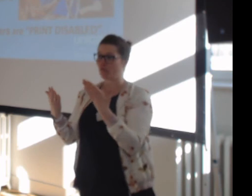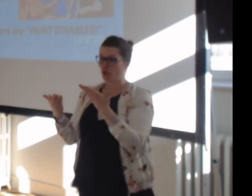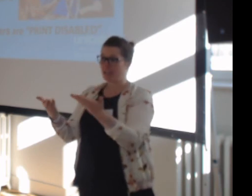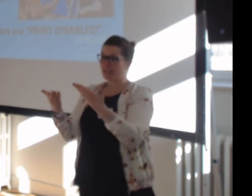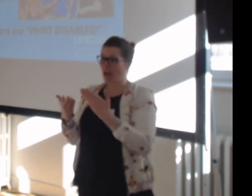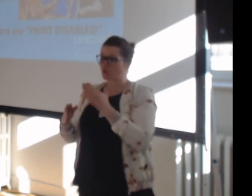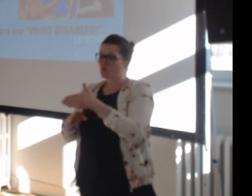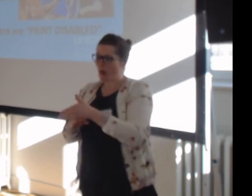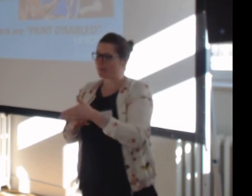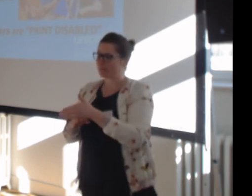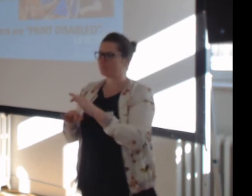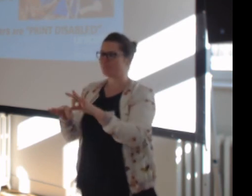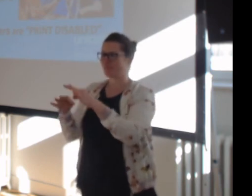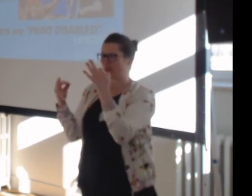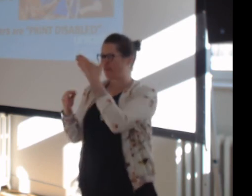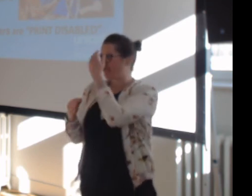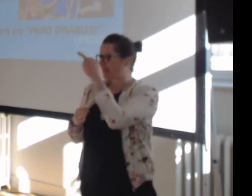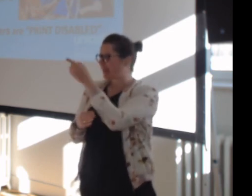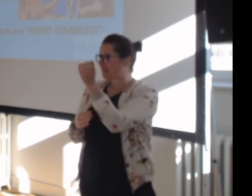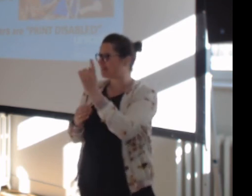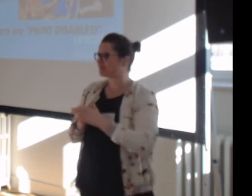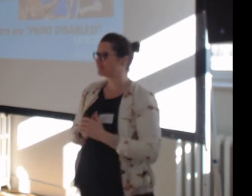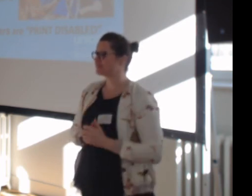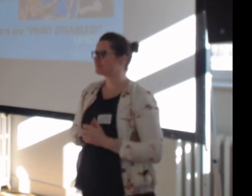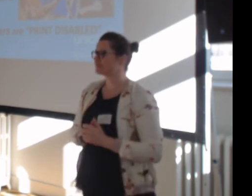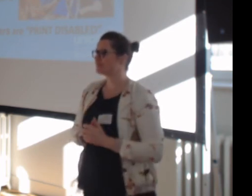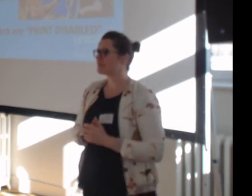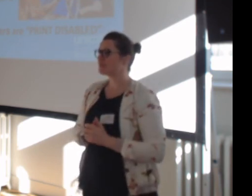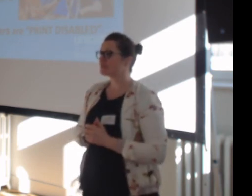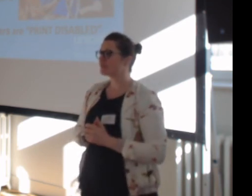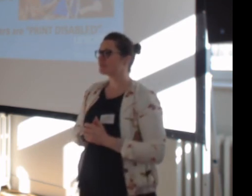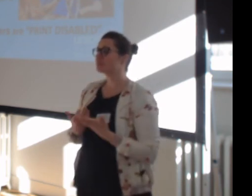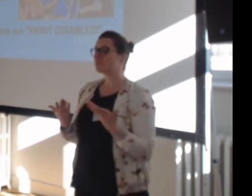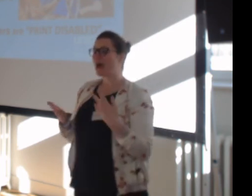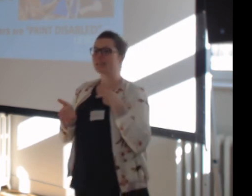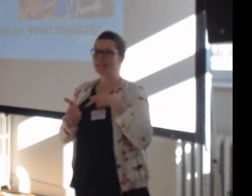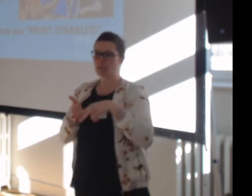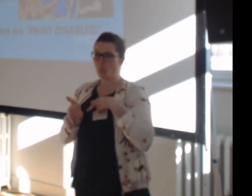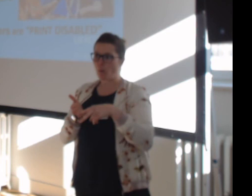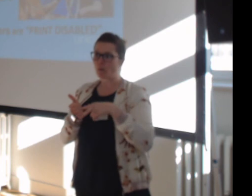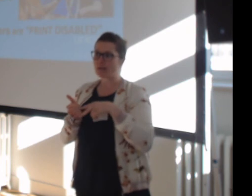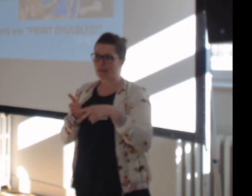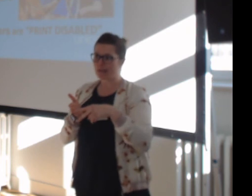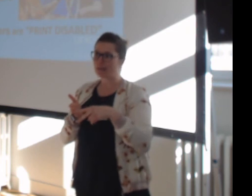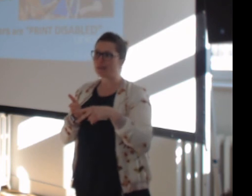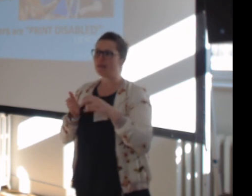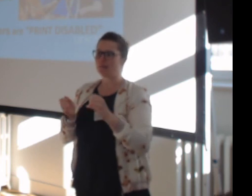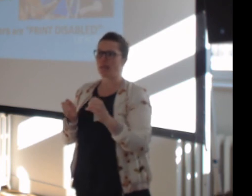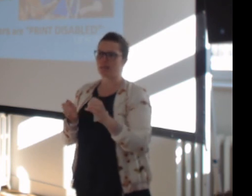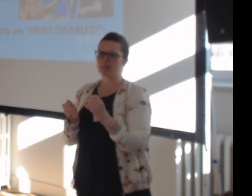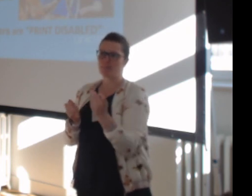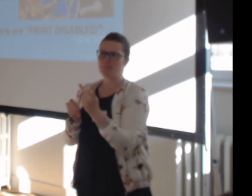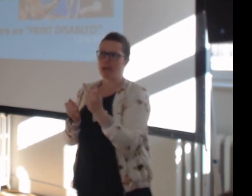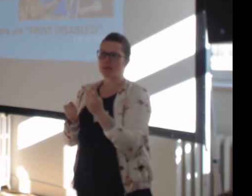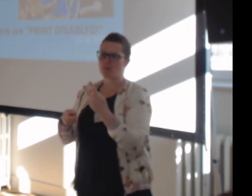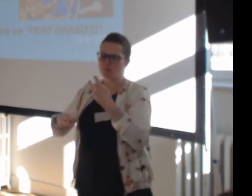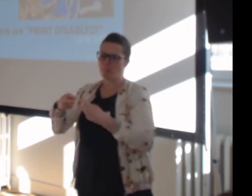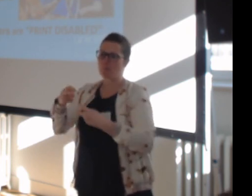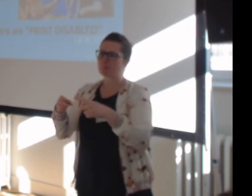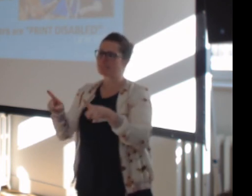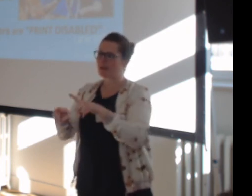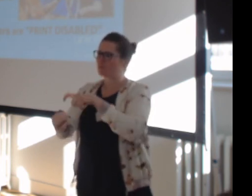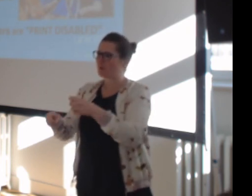is often forgotten. But by bringing the things together and maybe using technology, one can solve both problems at the same time,